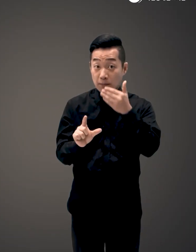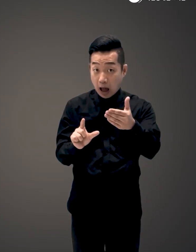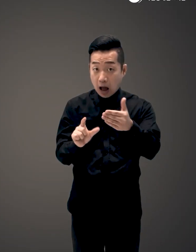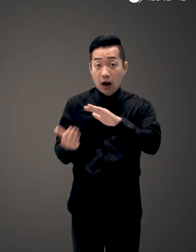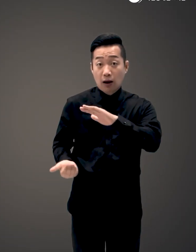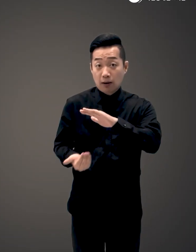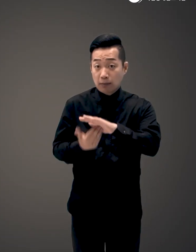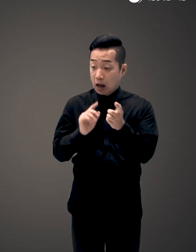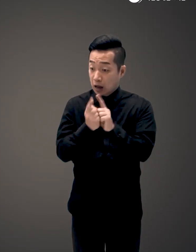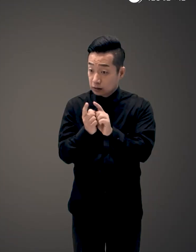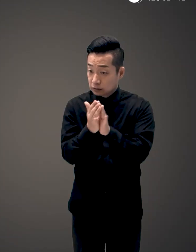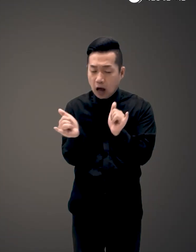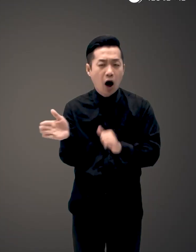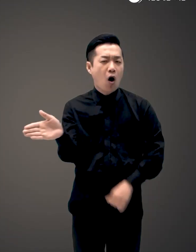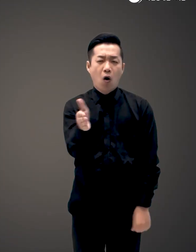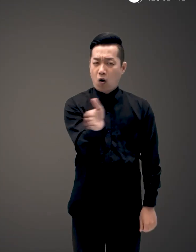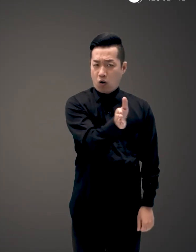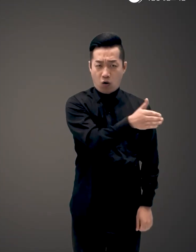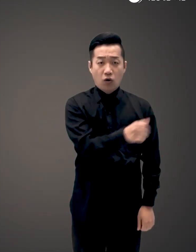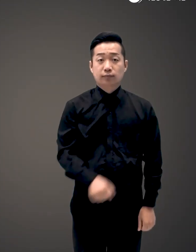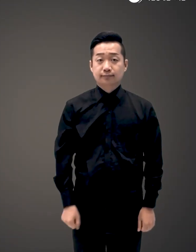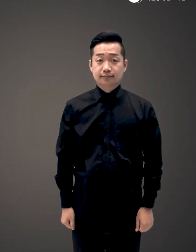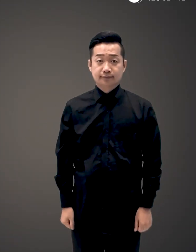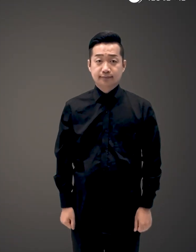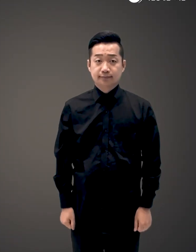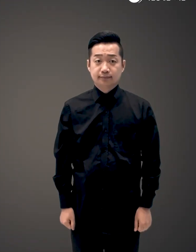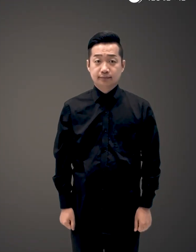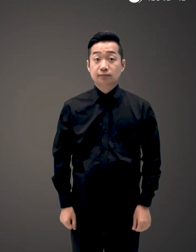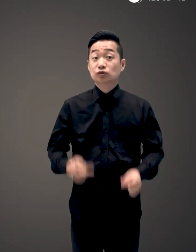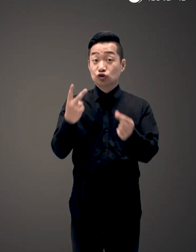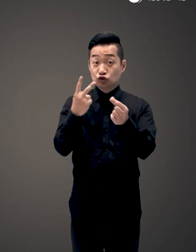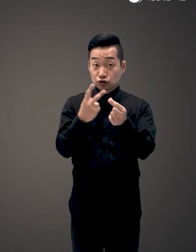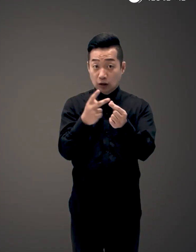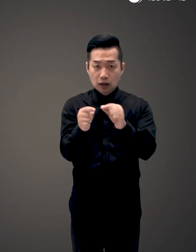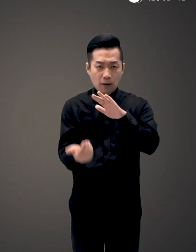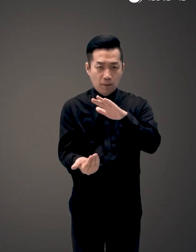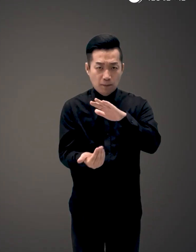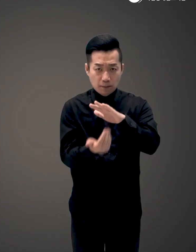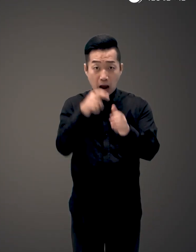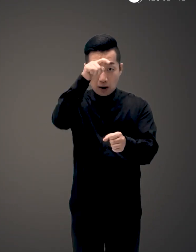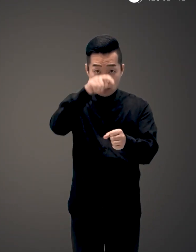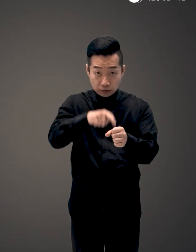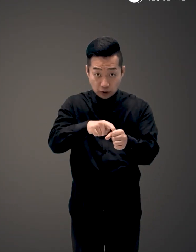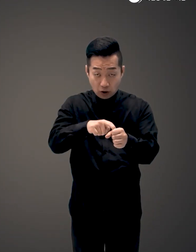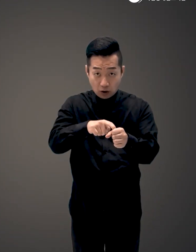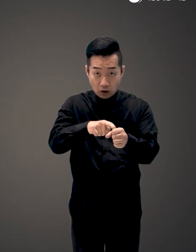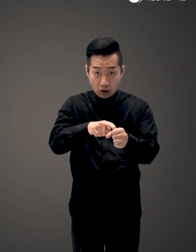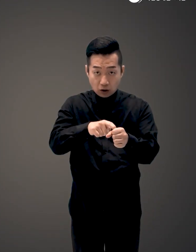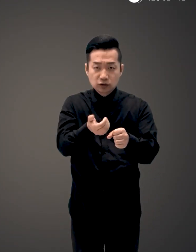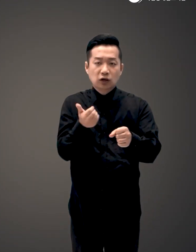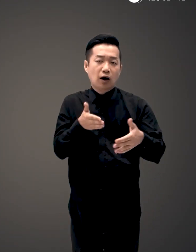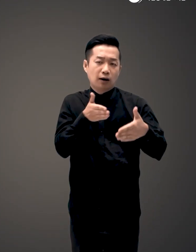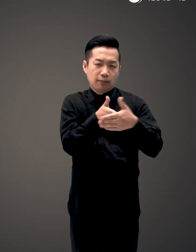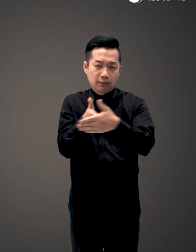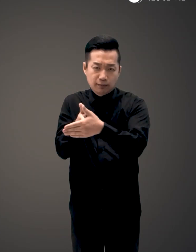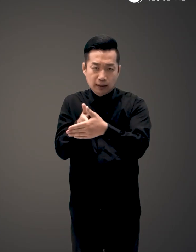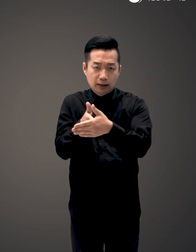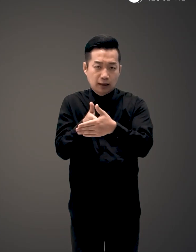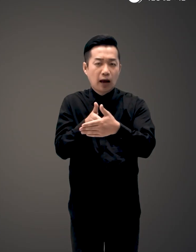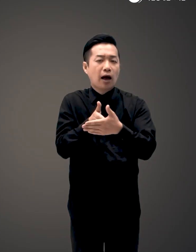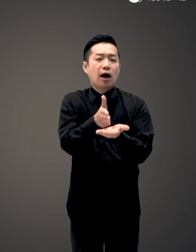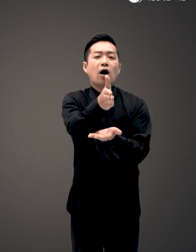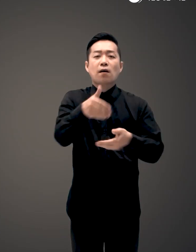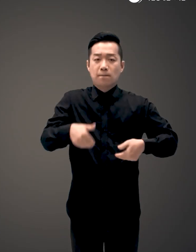your life and accomplish your good. And second, we remove distractions in order to accomplish